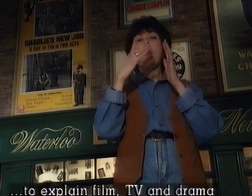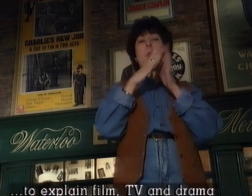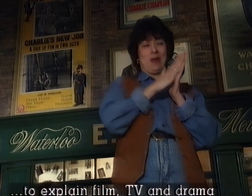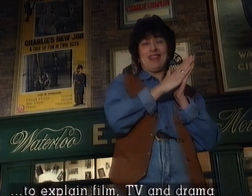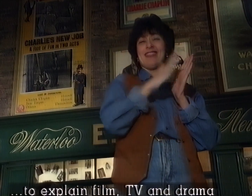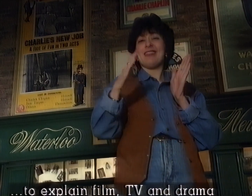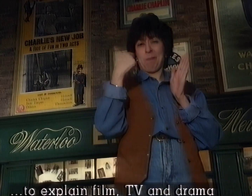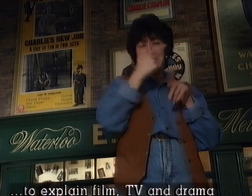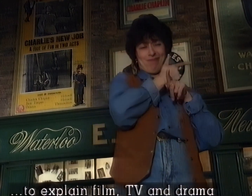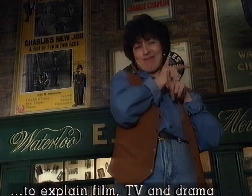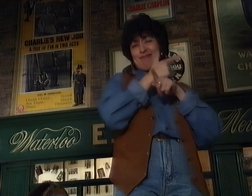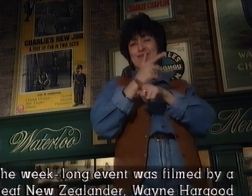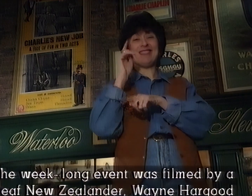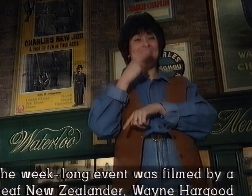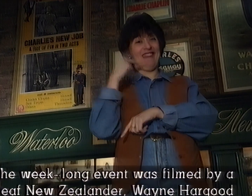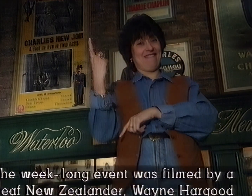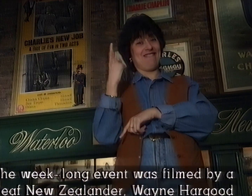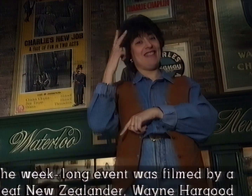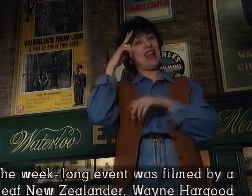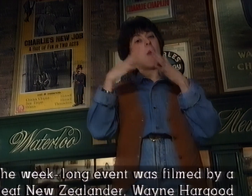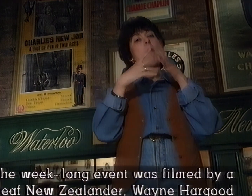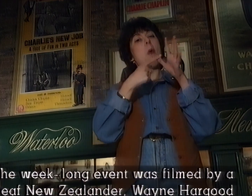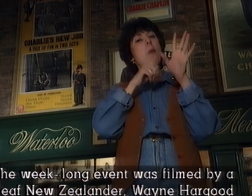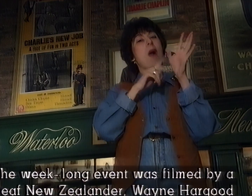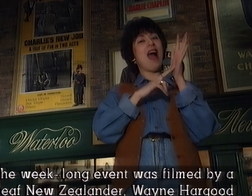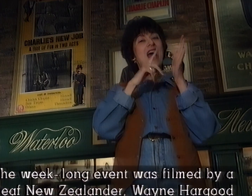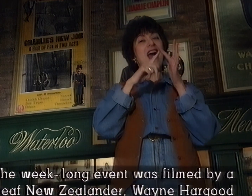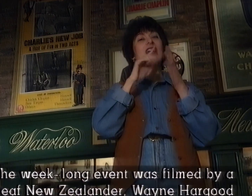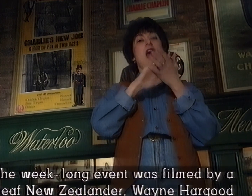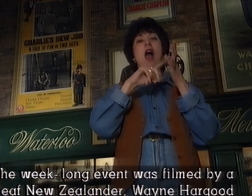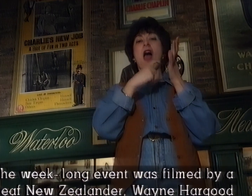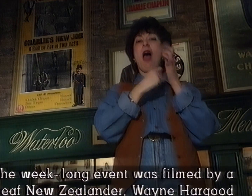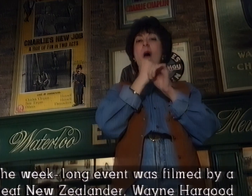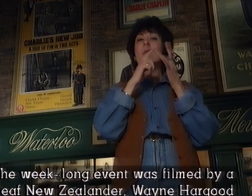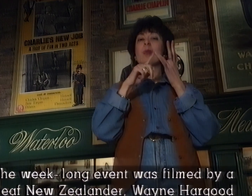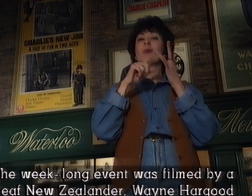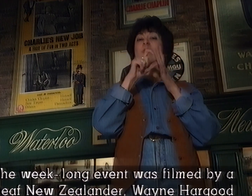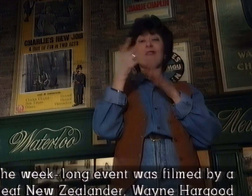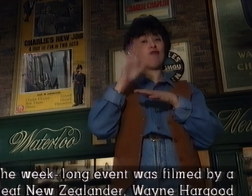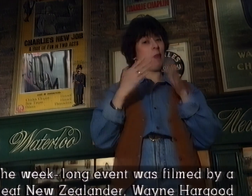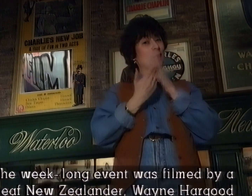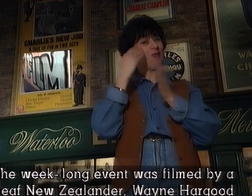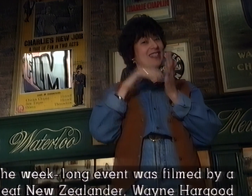and drama. The week-long event was filmed by a deaf New Zealander, Wayne Hargood.